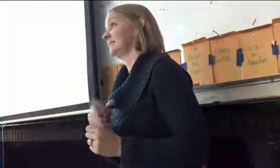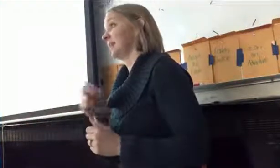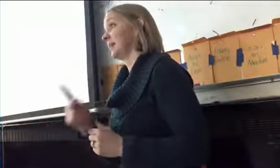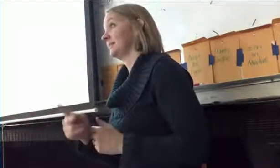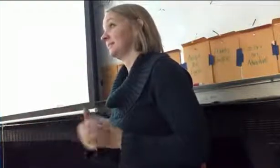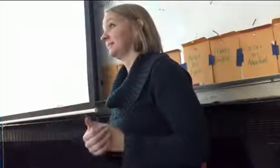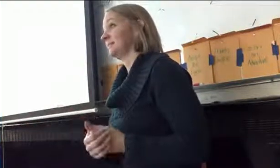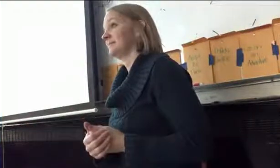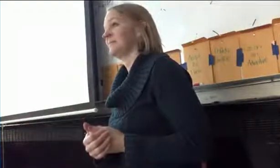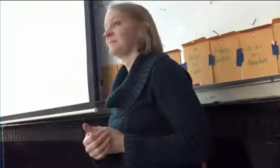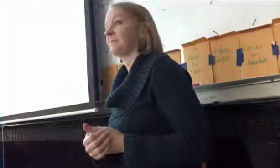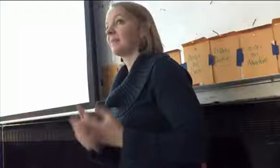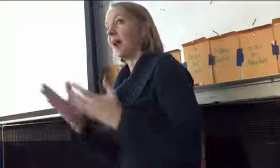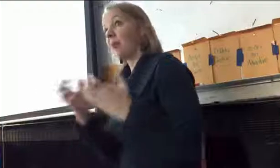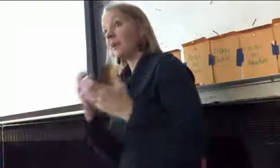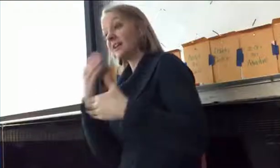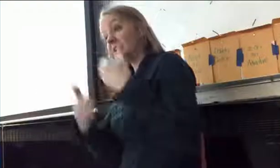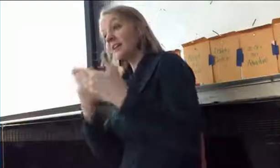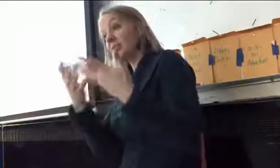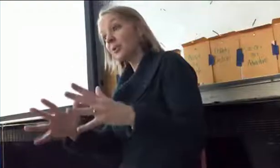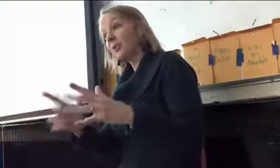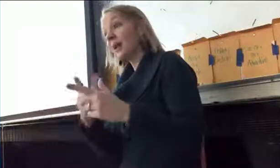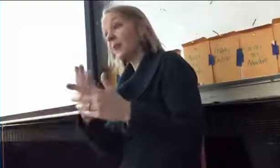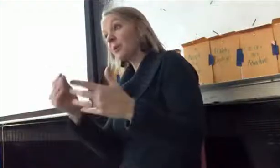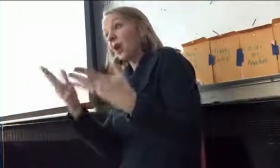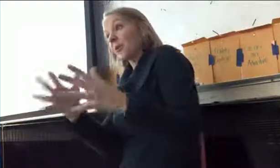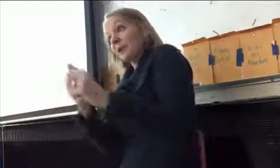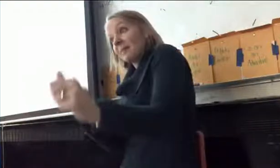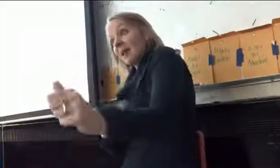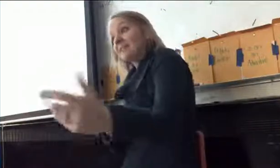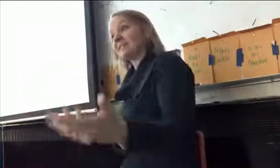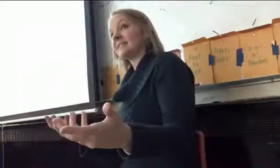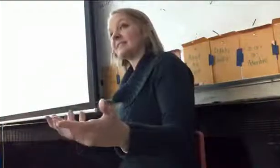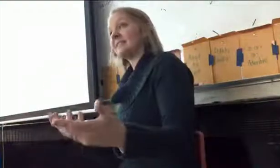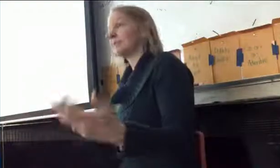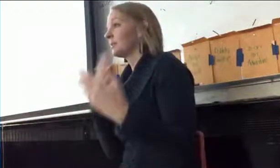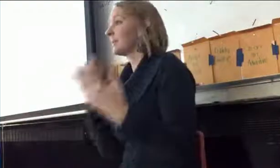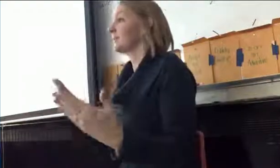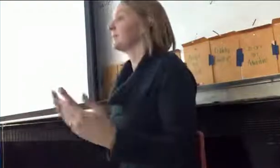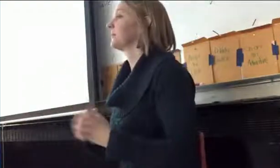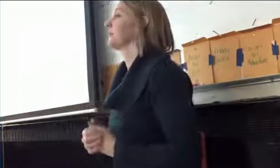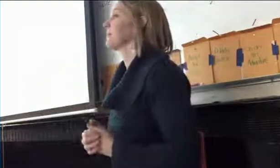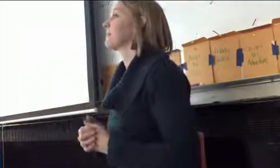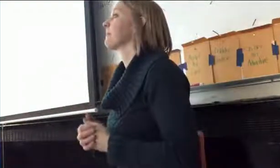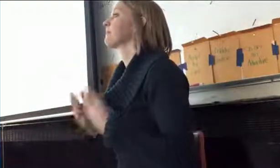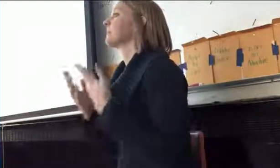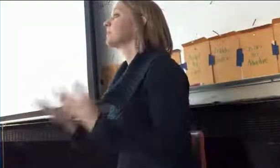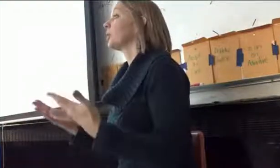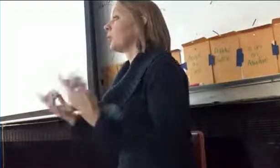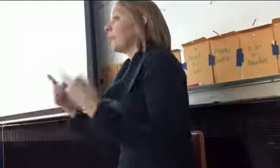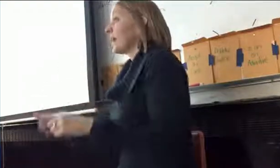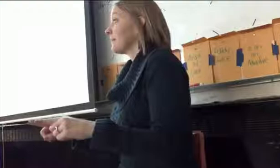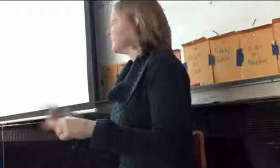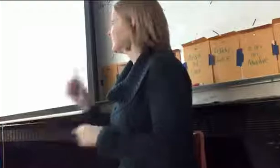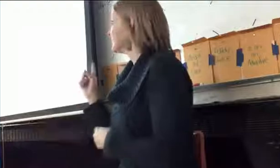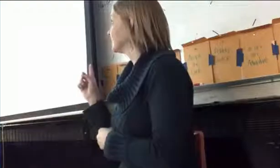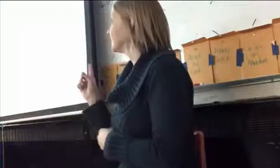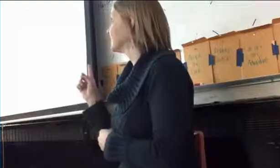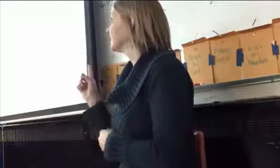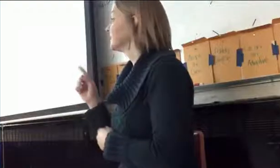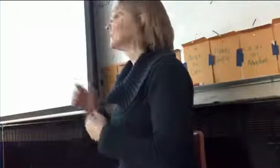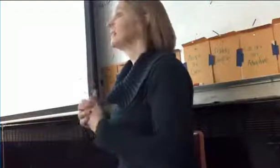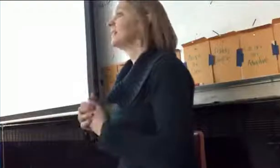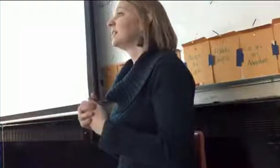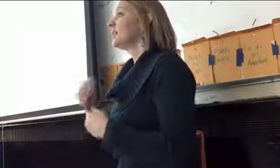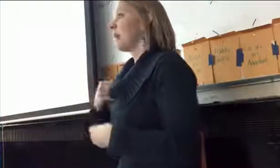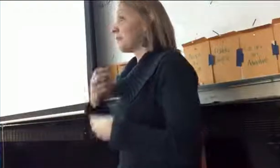Okay? Want to get through this, and we're already behind. Thank you. So, what happens is that not only do you